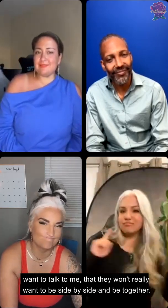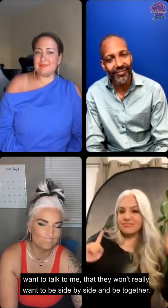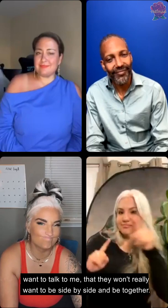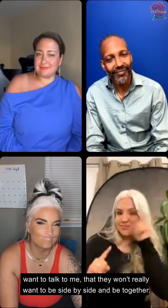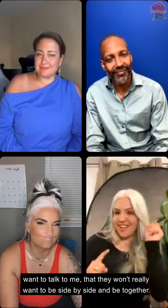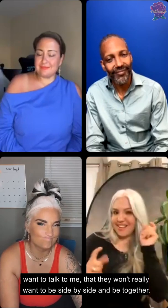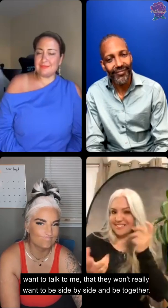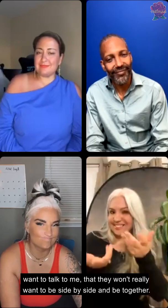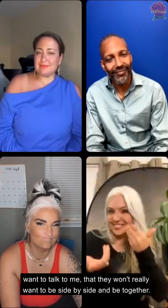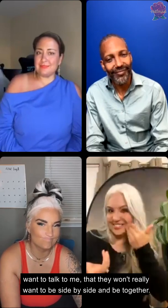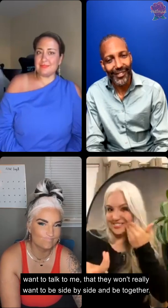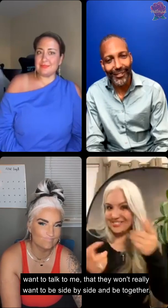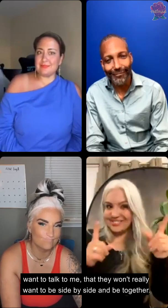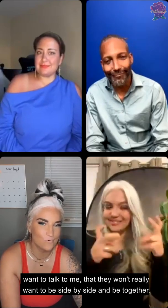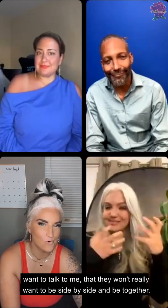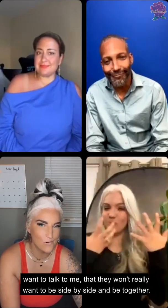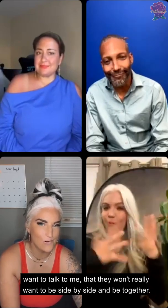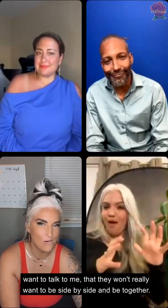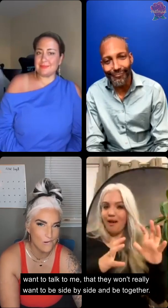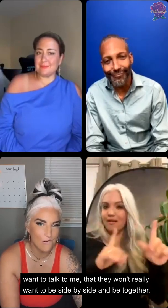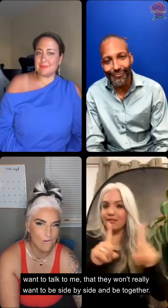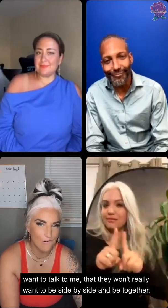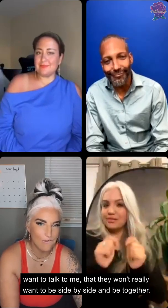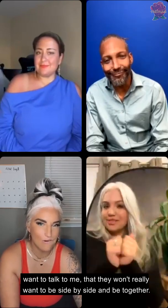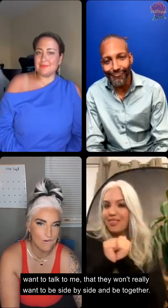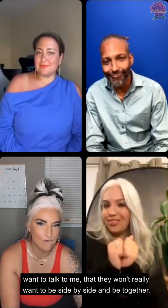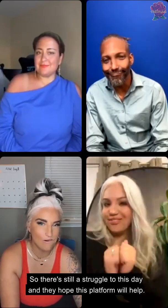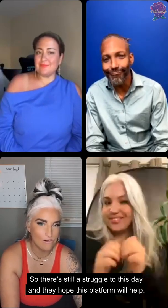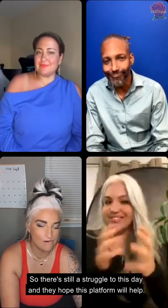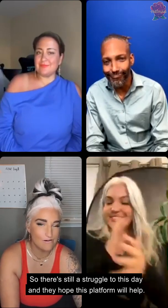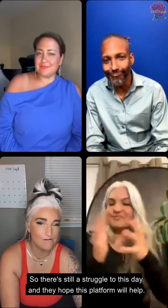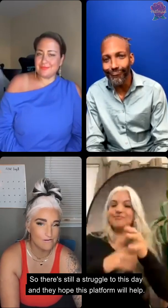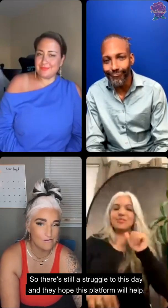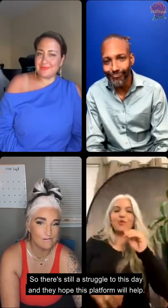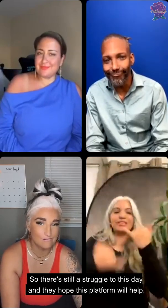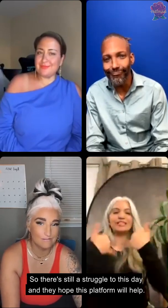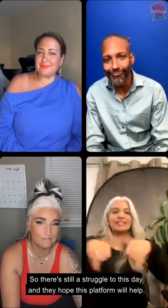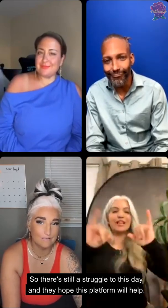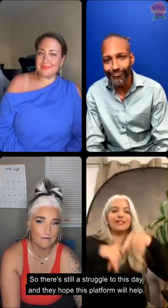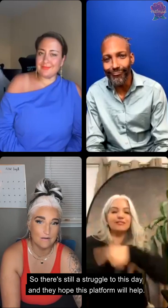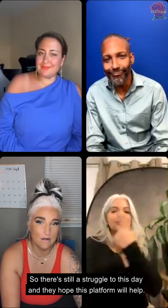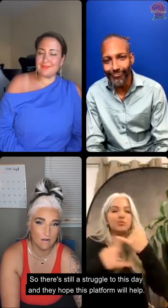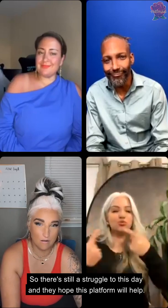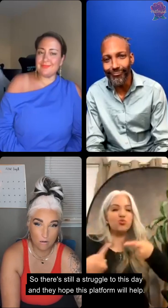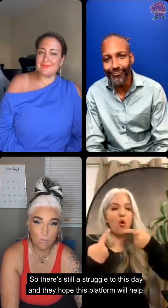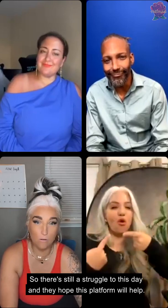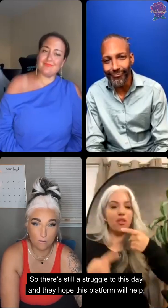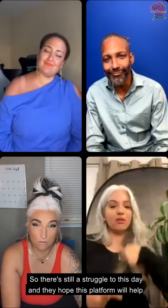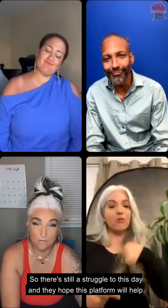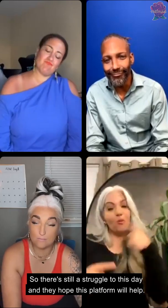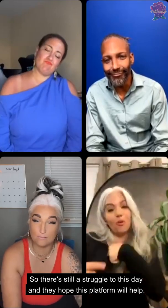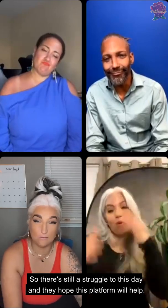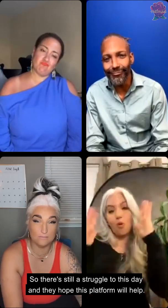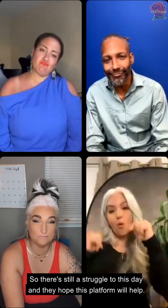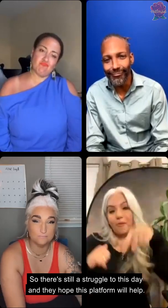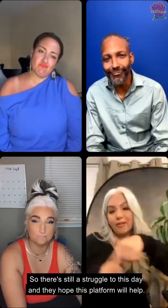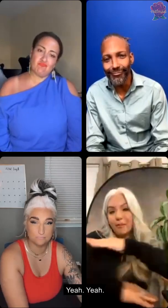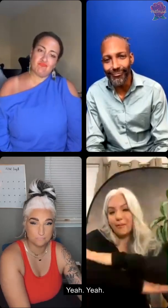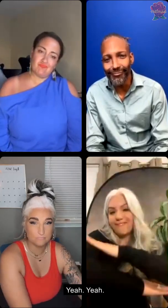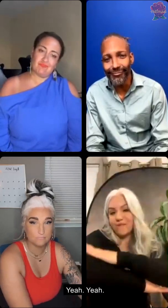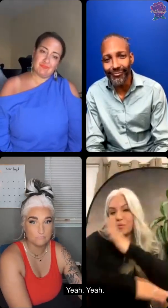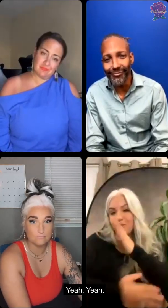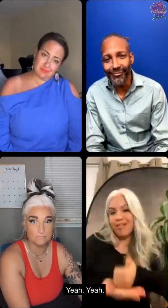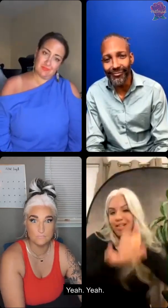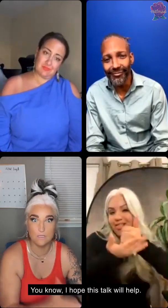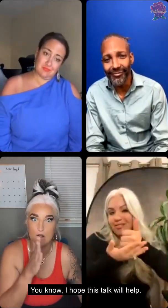won't really want to talk to me, that they won't really want to be side by side and be together. So there's still a struggle to this day. And I hope this